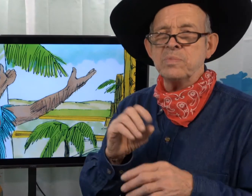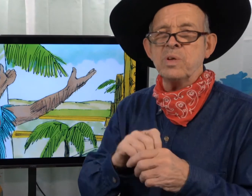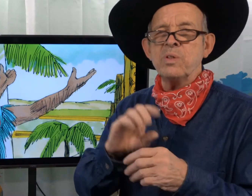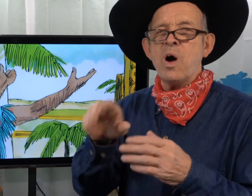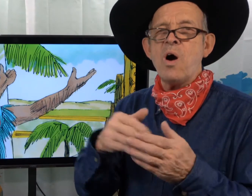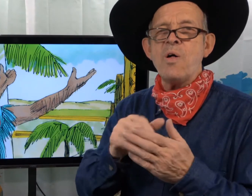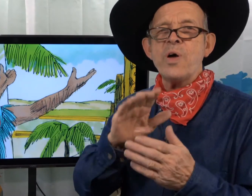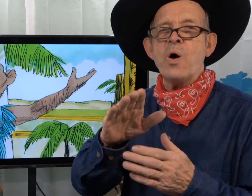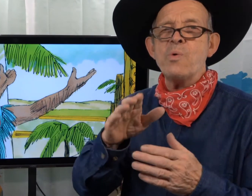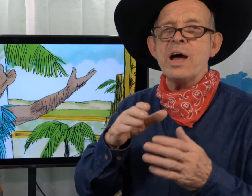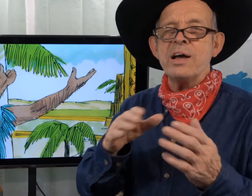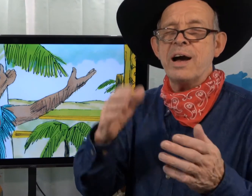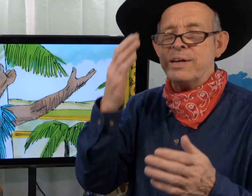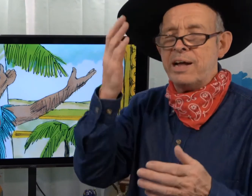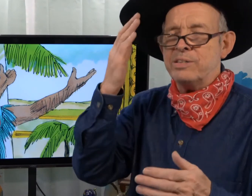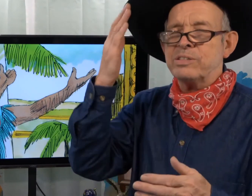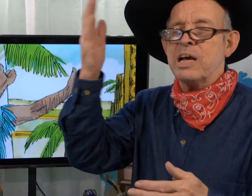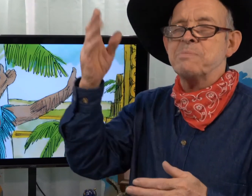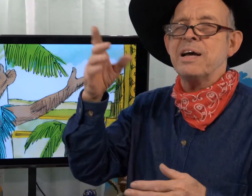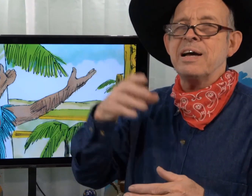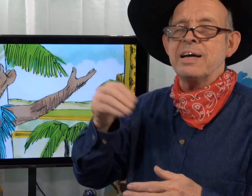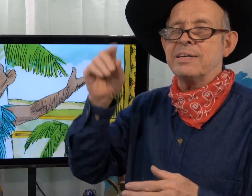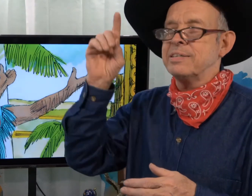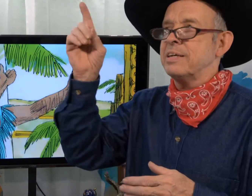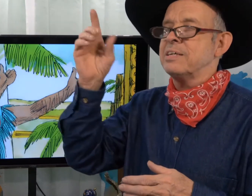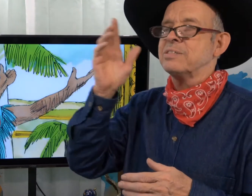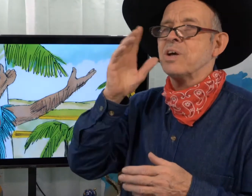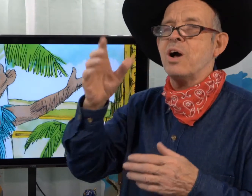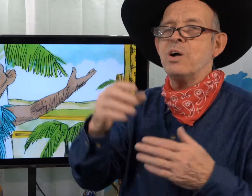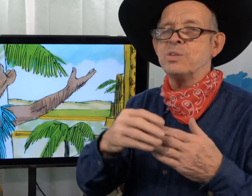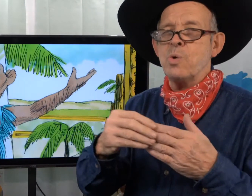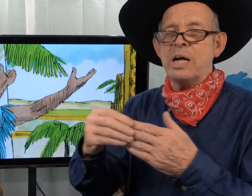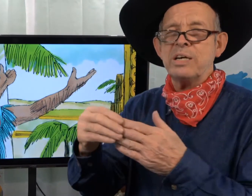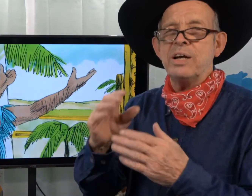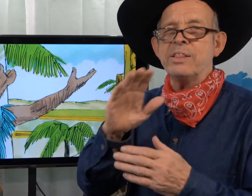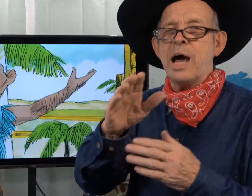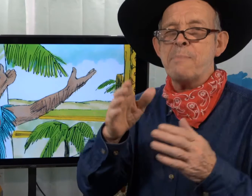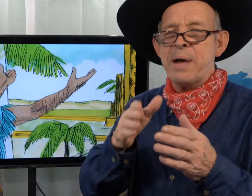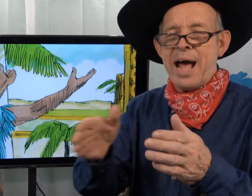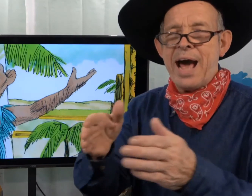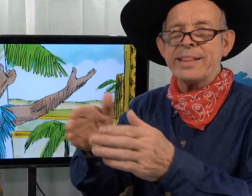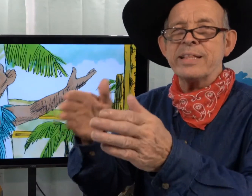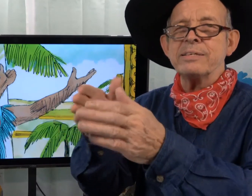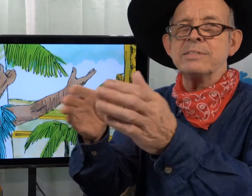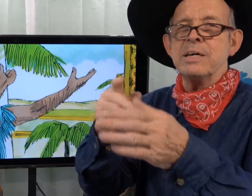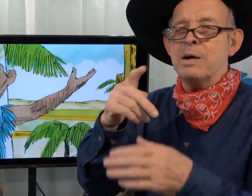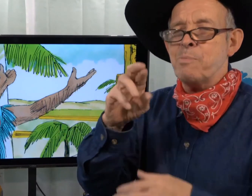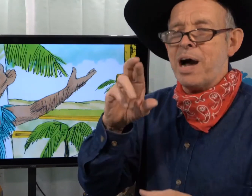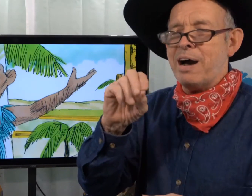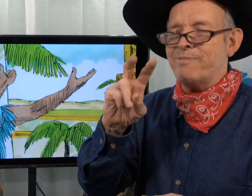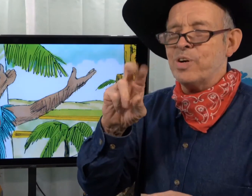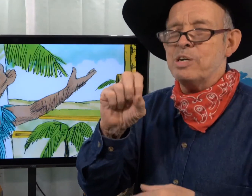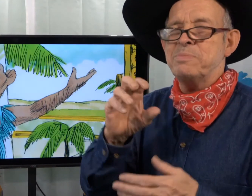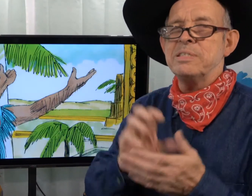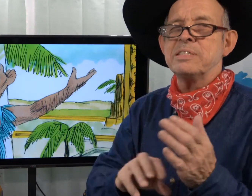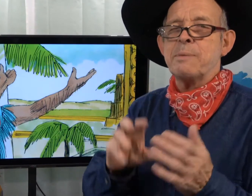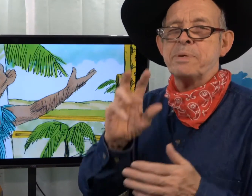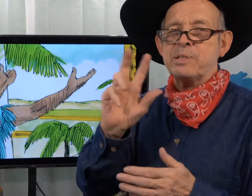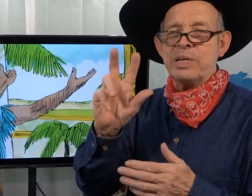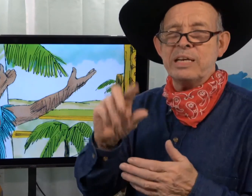In all the way and understand and lead shall direct thy path. Proverbs chapter 3,